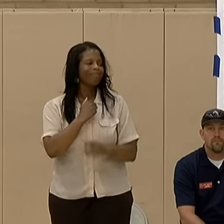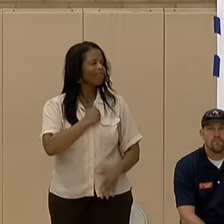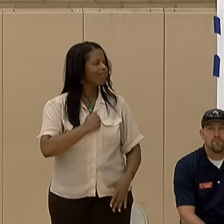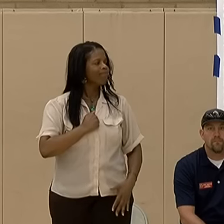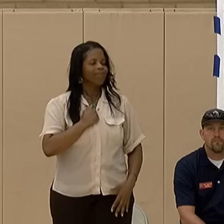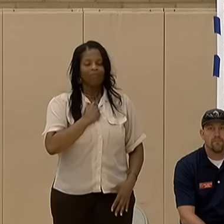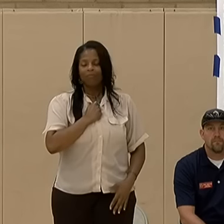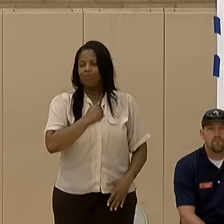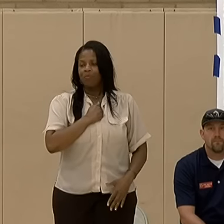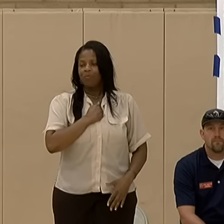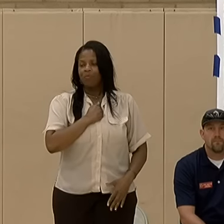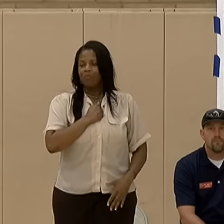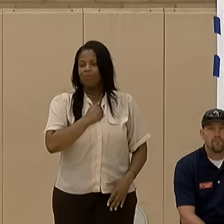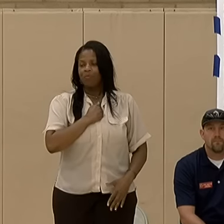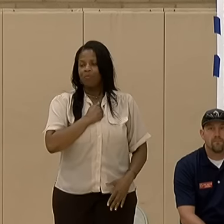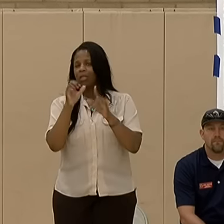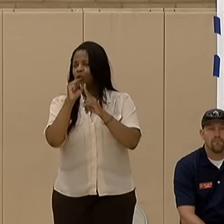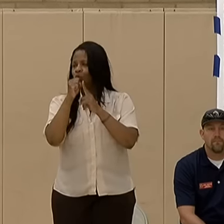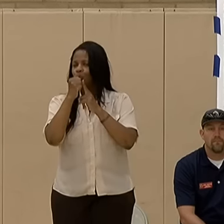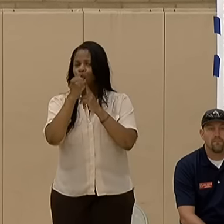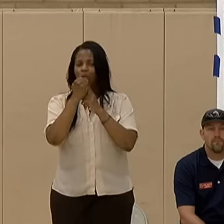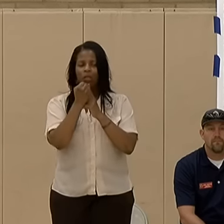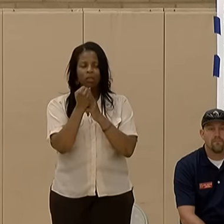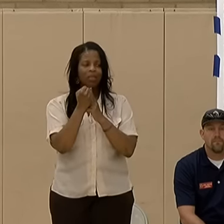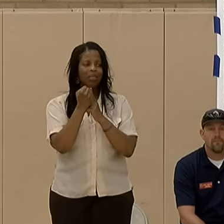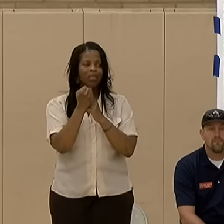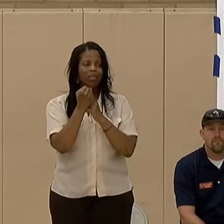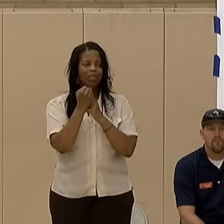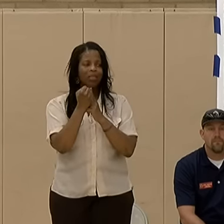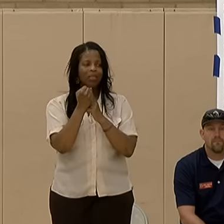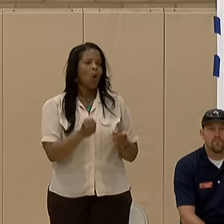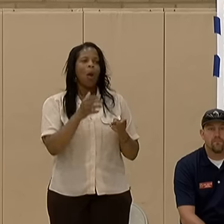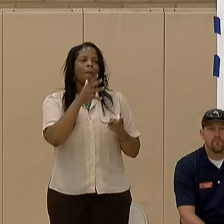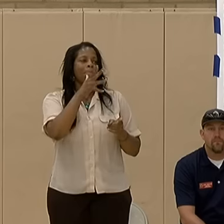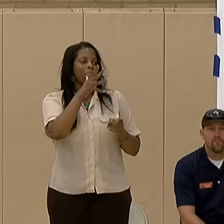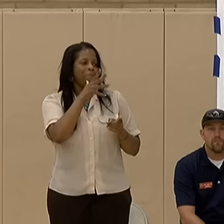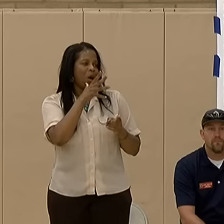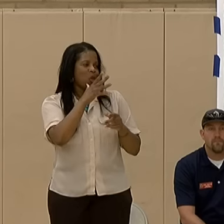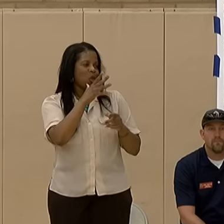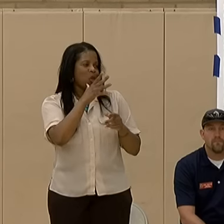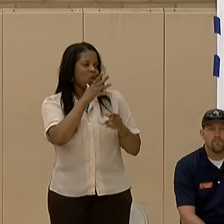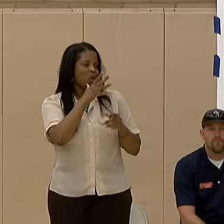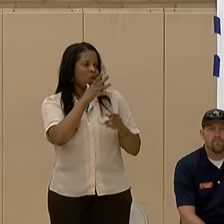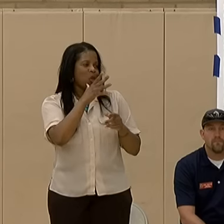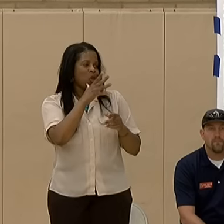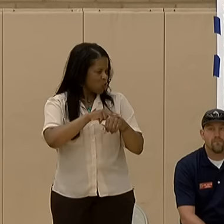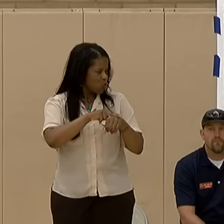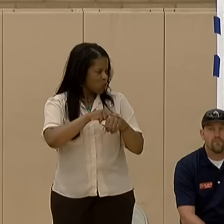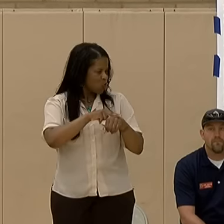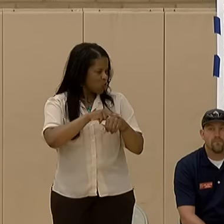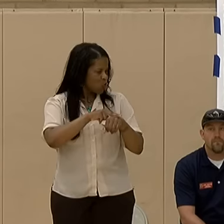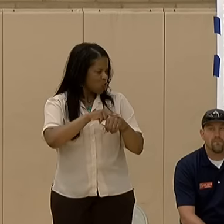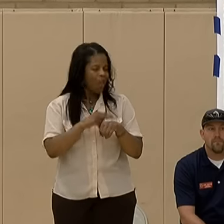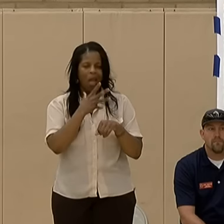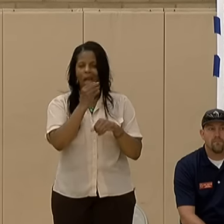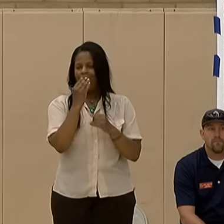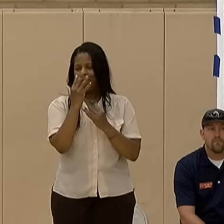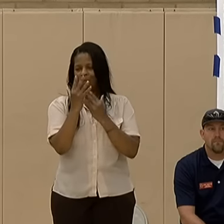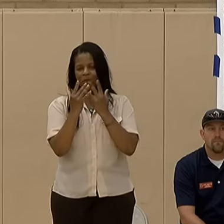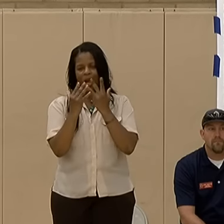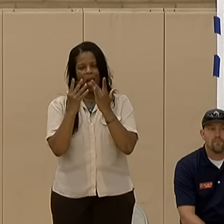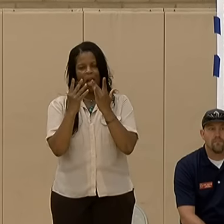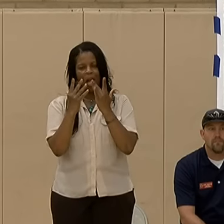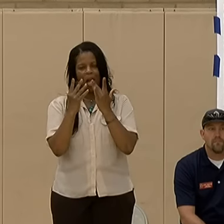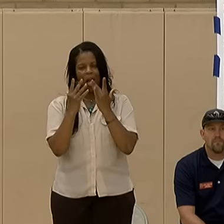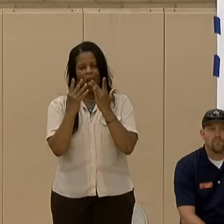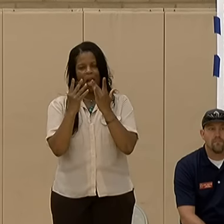Unfortunately, this was a situation where Mother Nature and a spark collided at the wrong